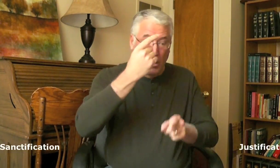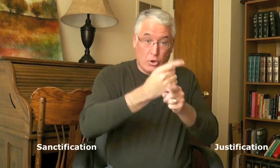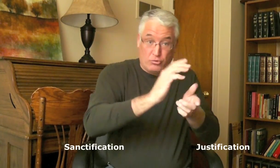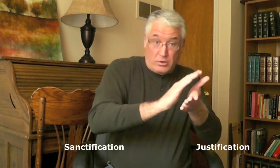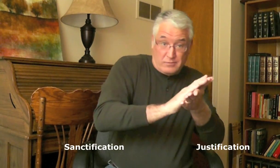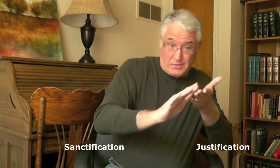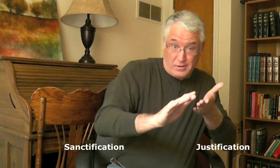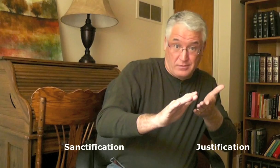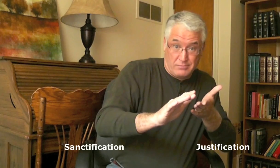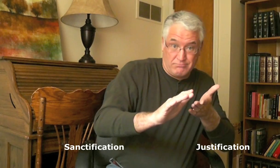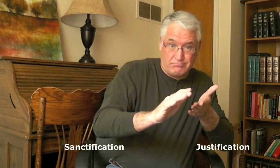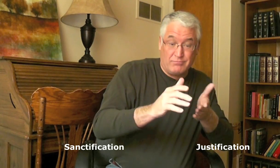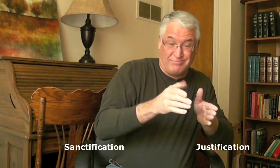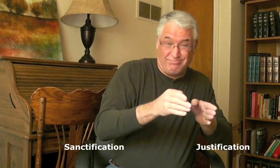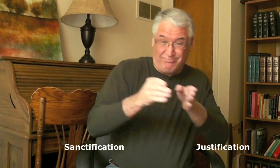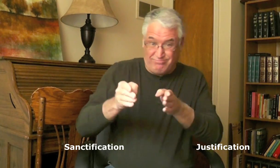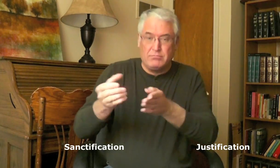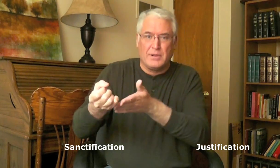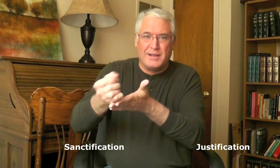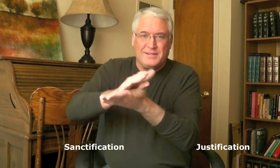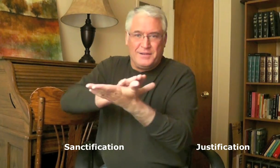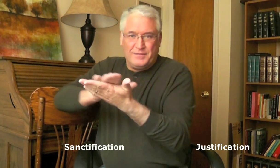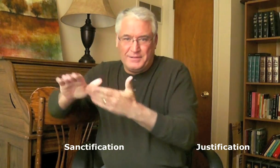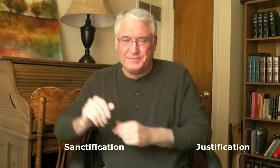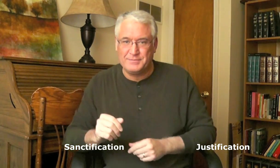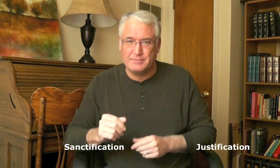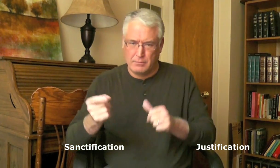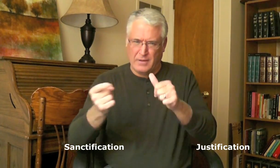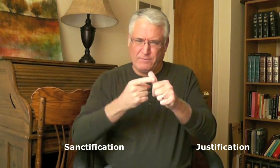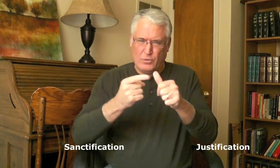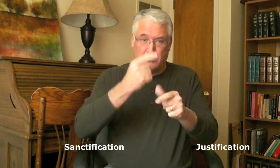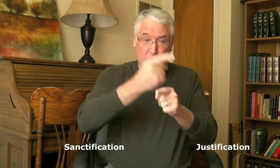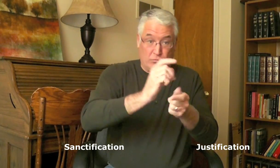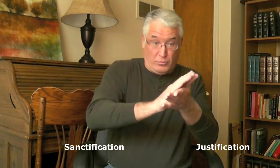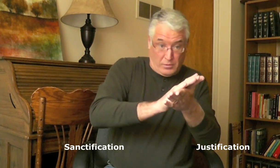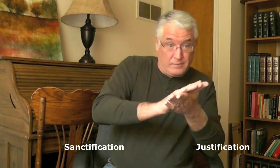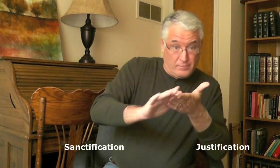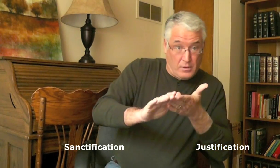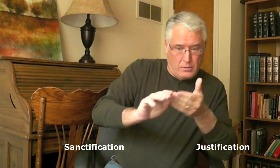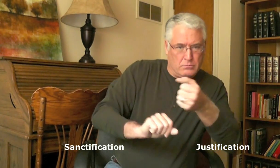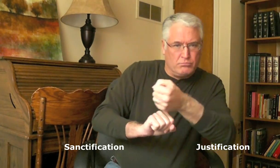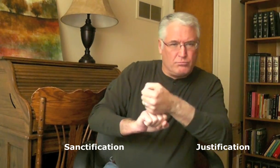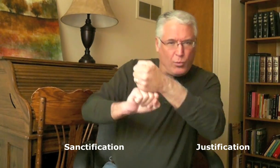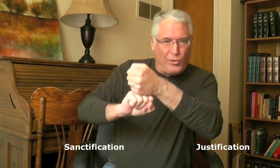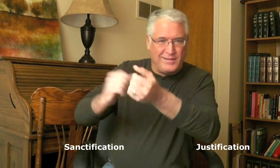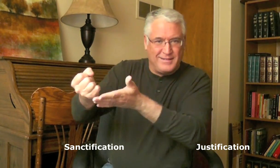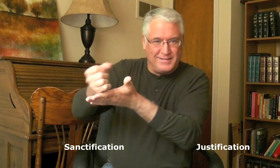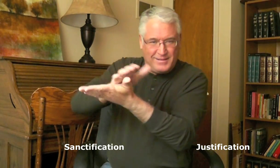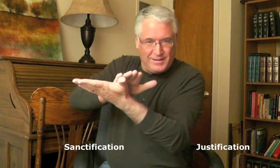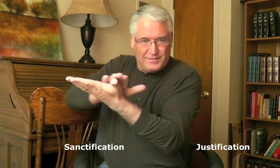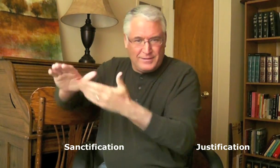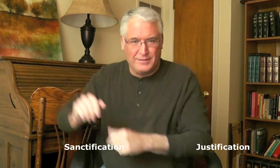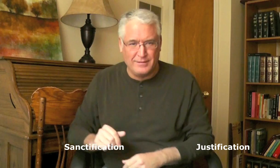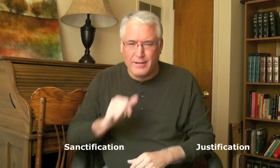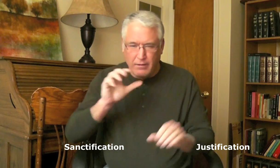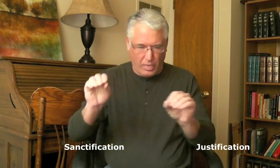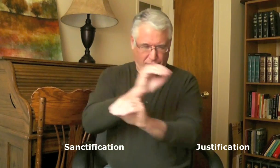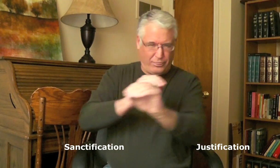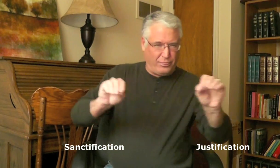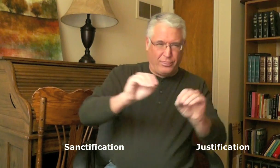will help us to understand that justification happens and then sanctification. And justification supports sanctification,